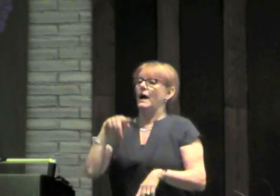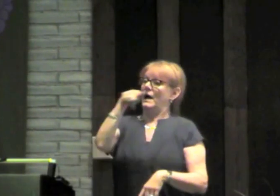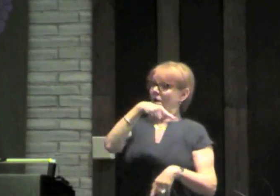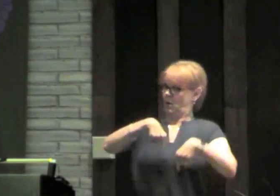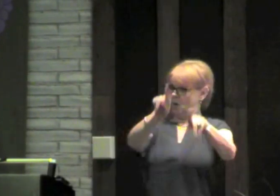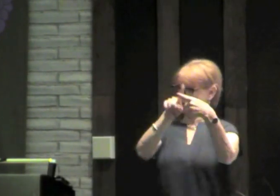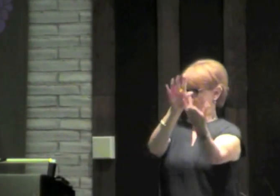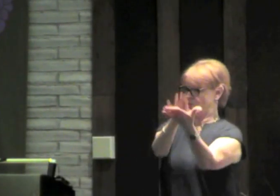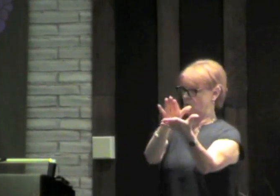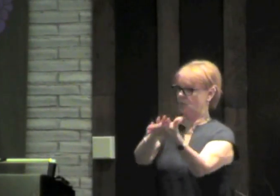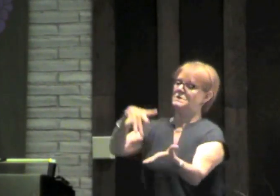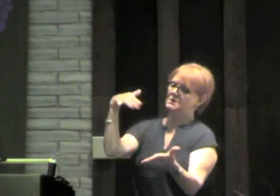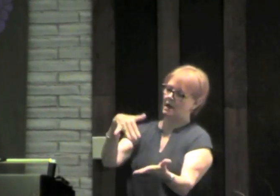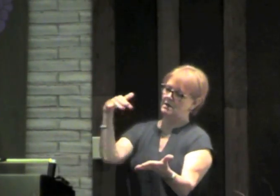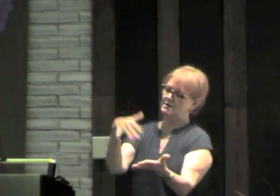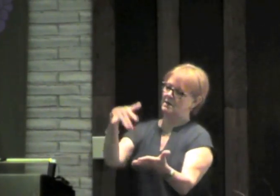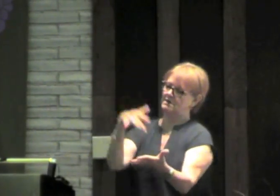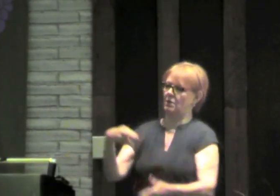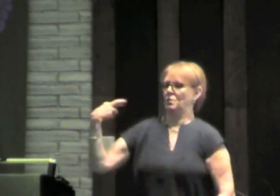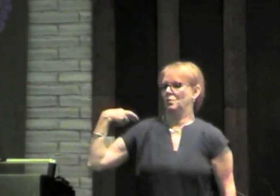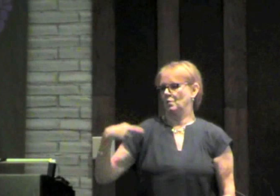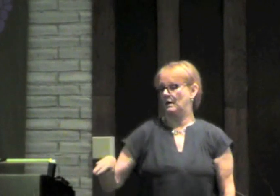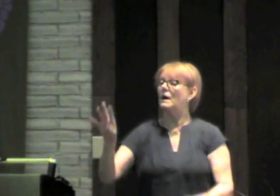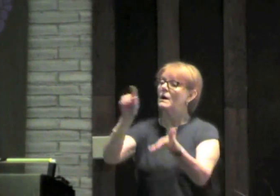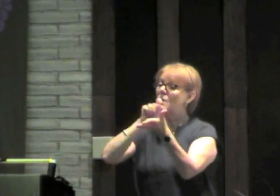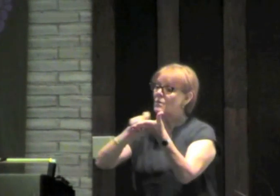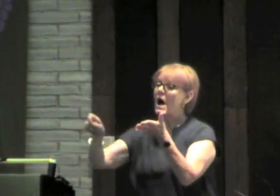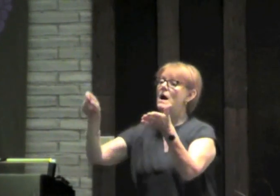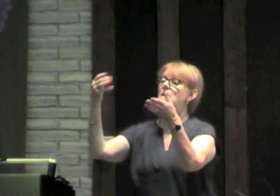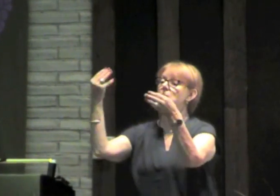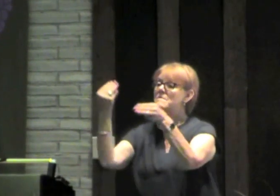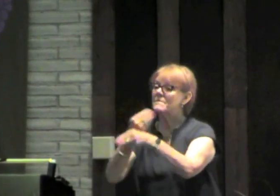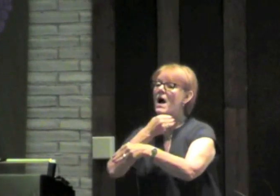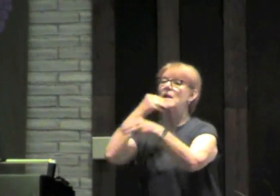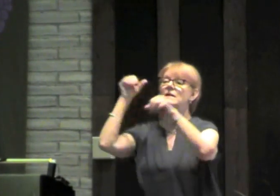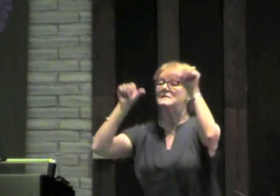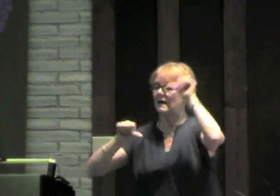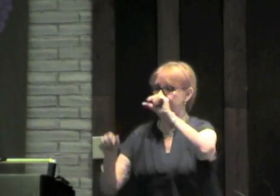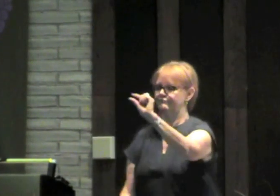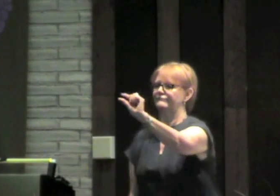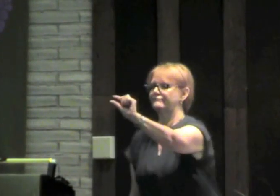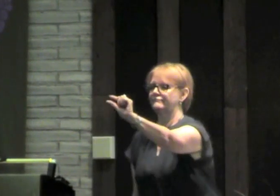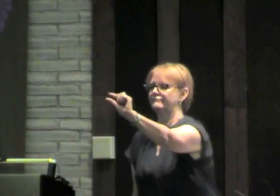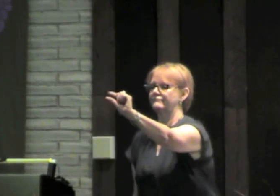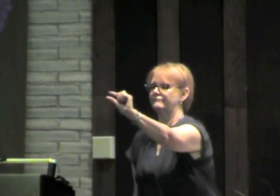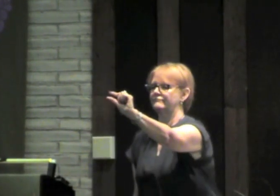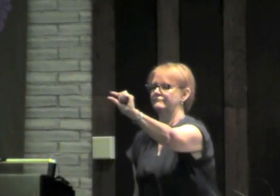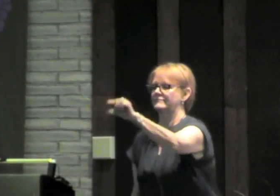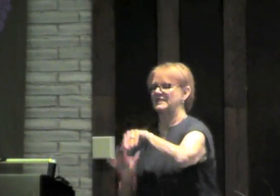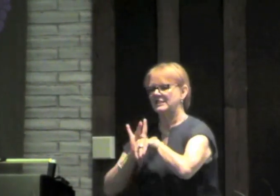behind their father on their way to school to study religion. They study religion mostly,